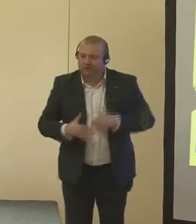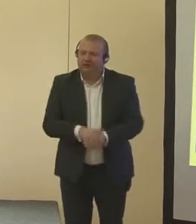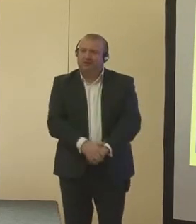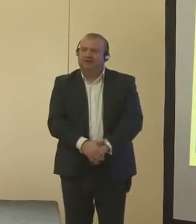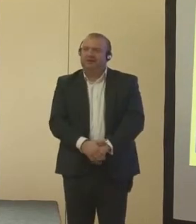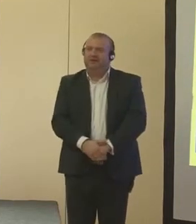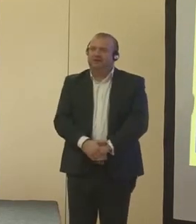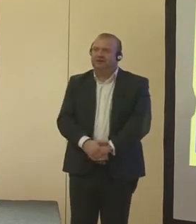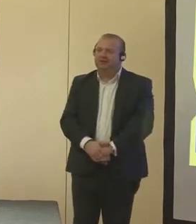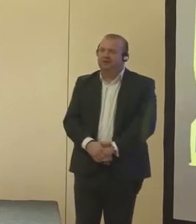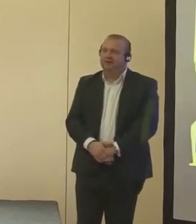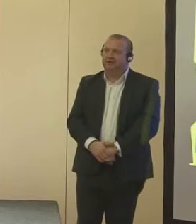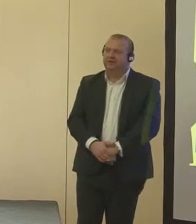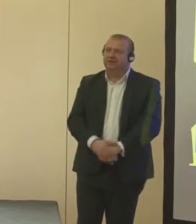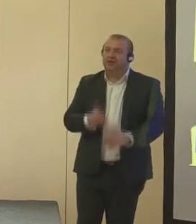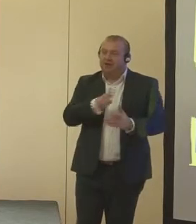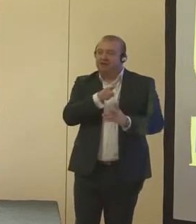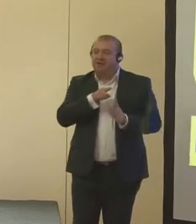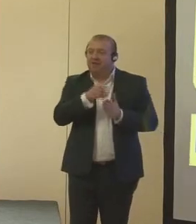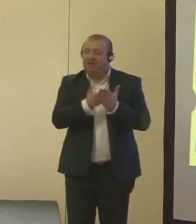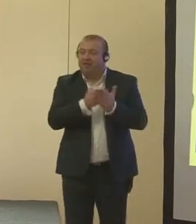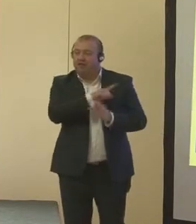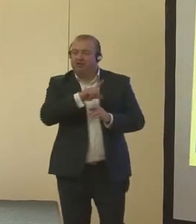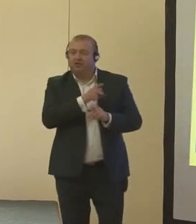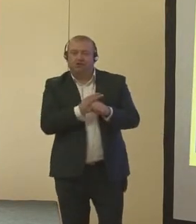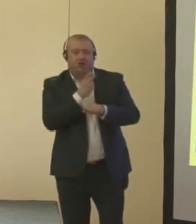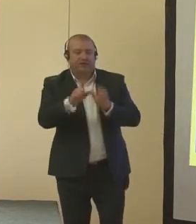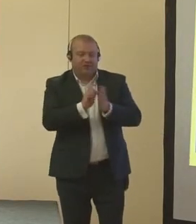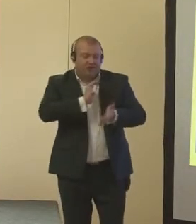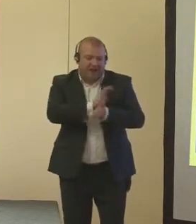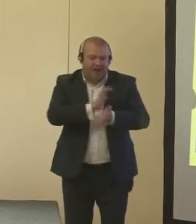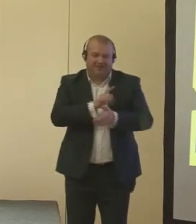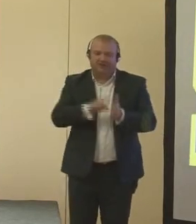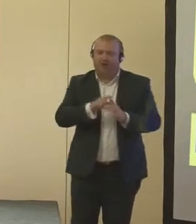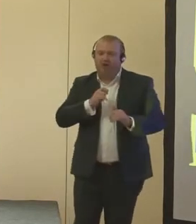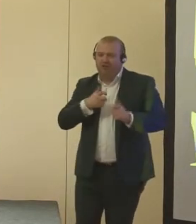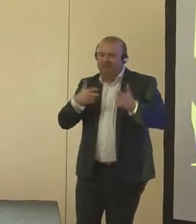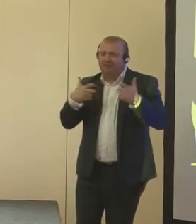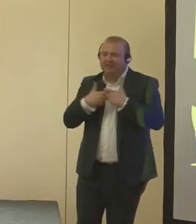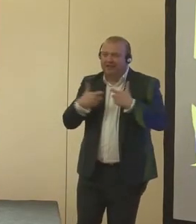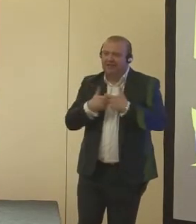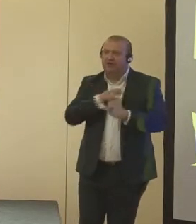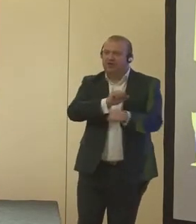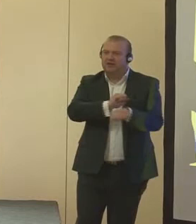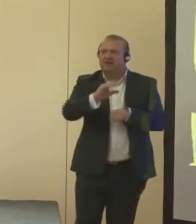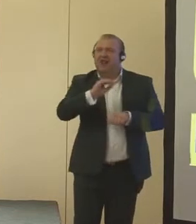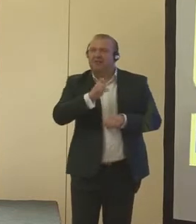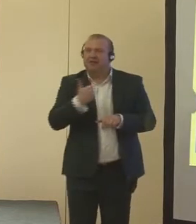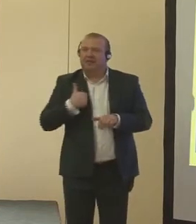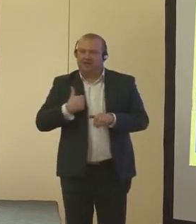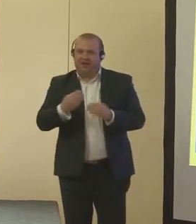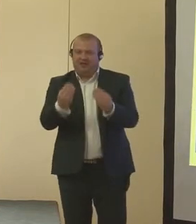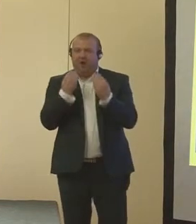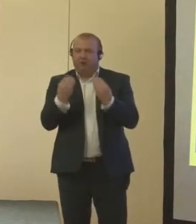of learning, of how we learn also as adults. So accessibility doesn't remain an issue just for